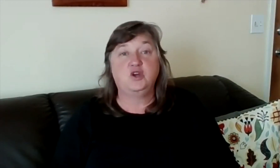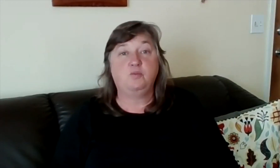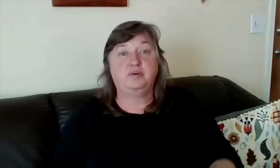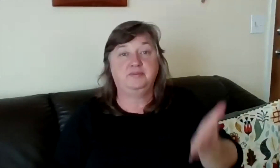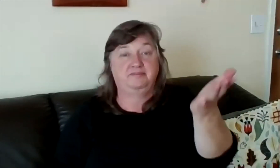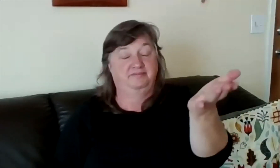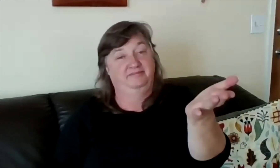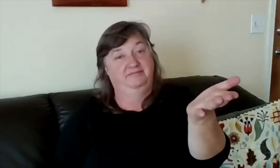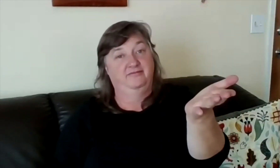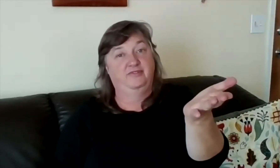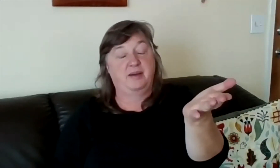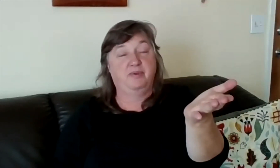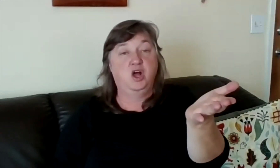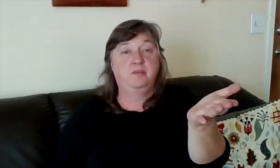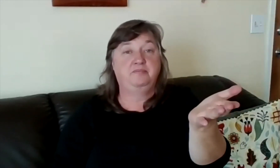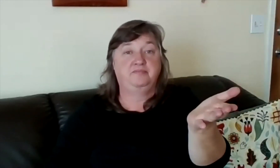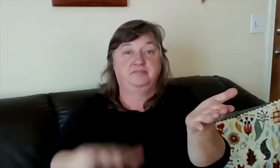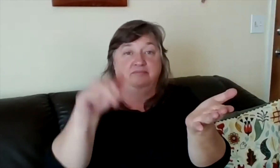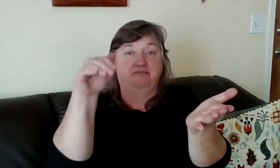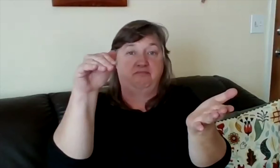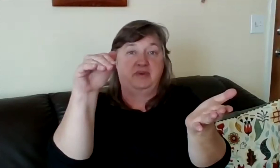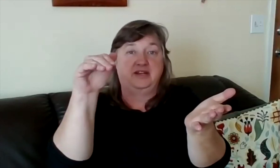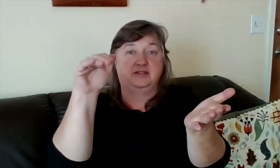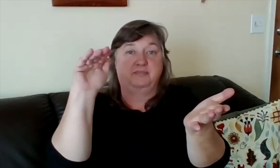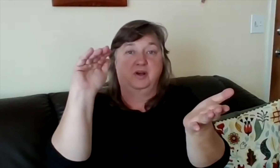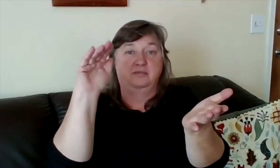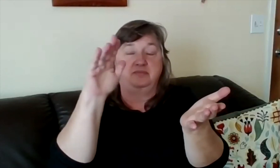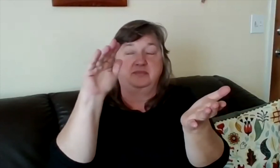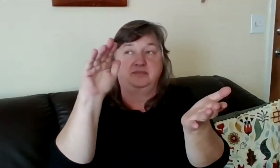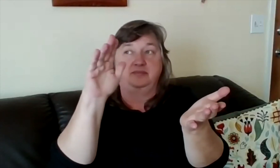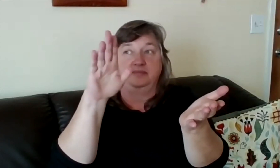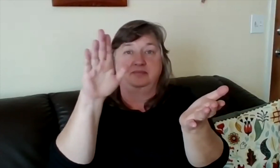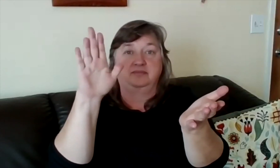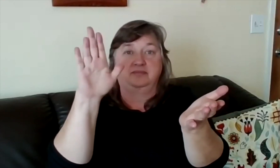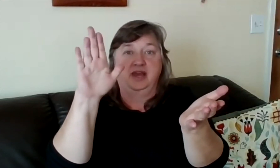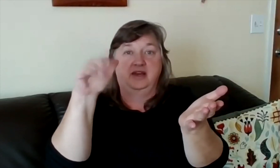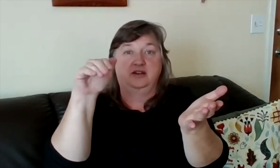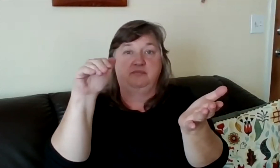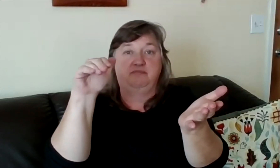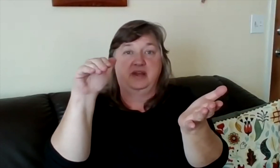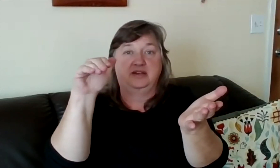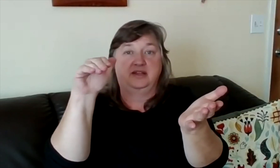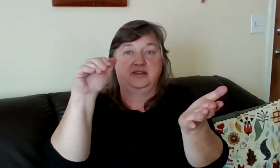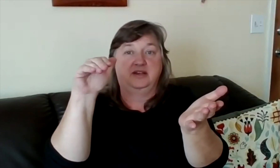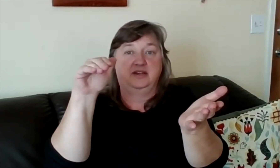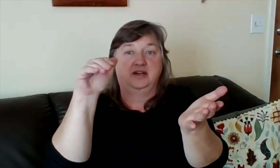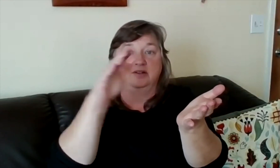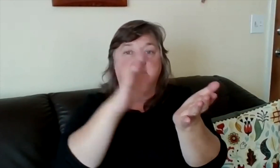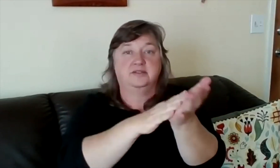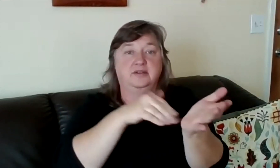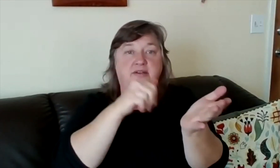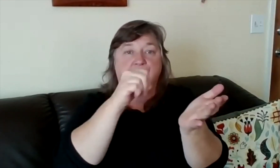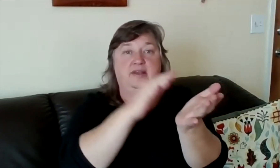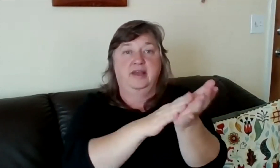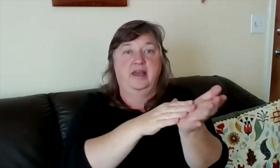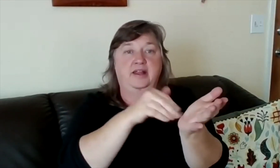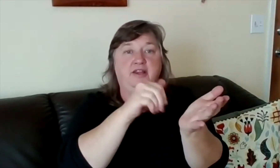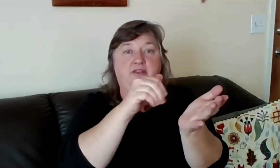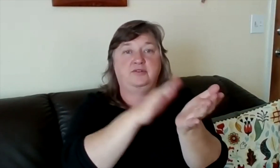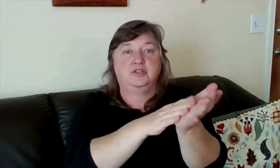Soap. Flat palm, bent palm, hand bent at the knuckles, and you